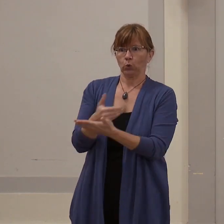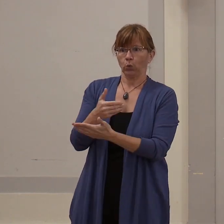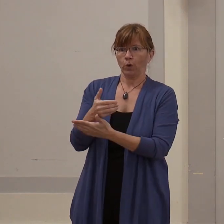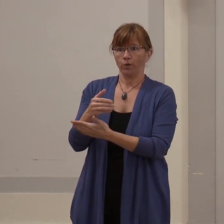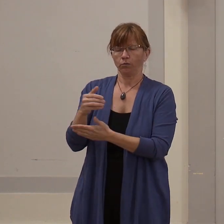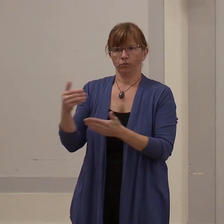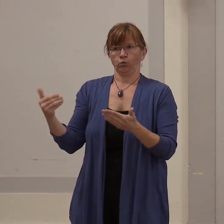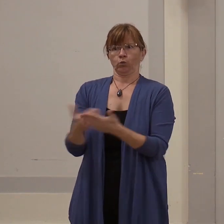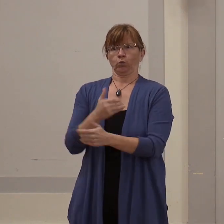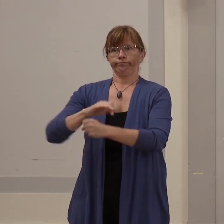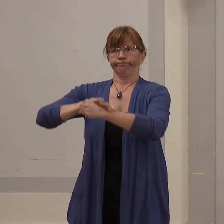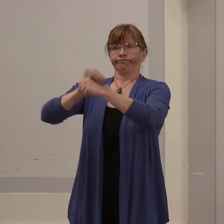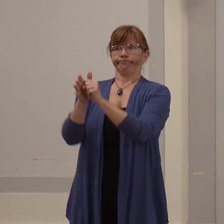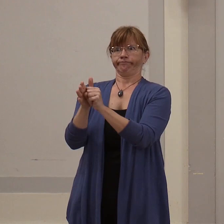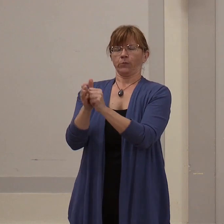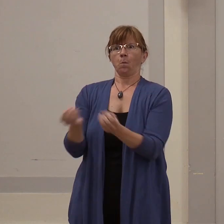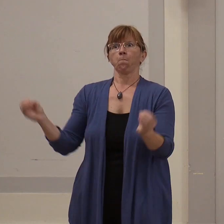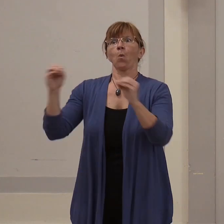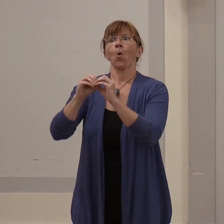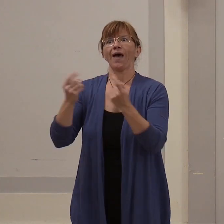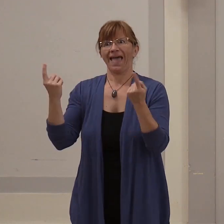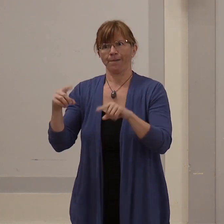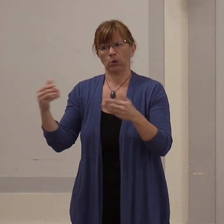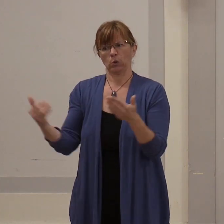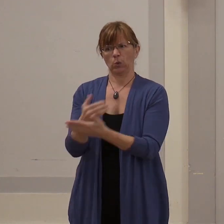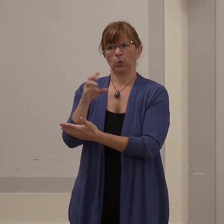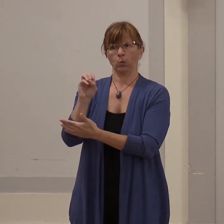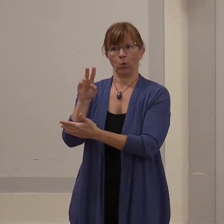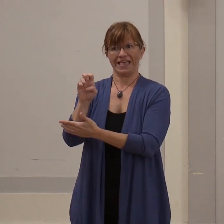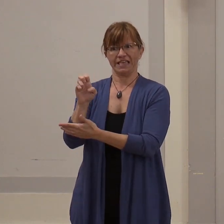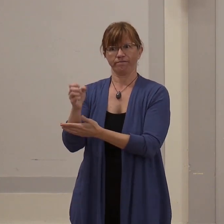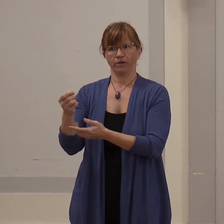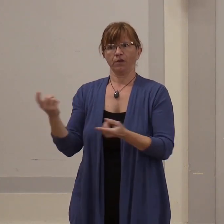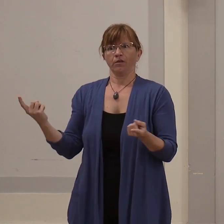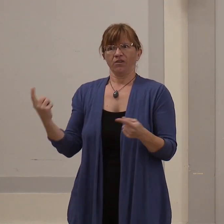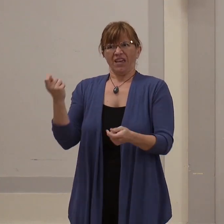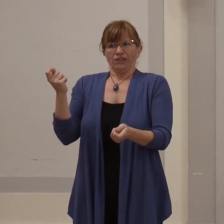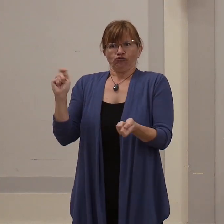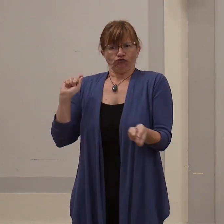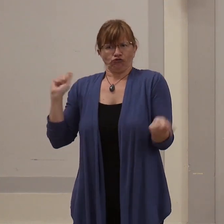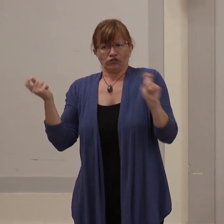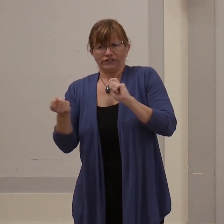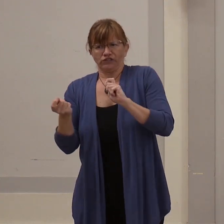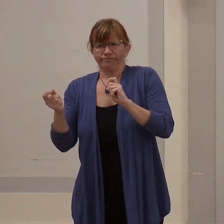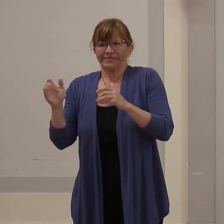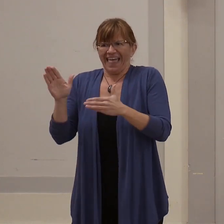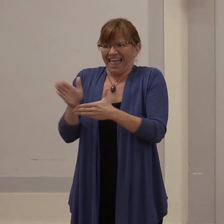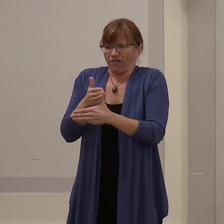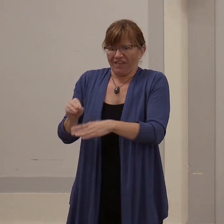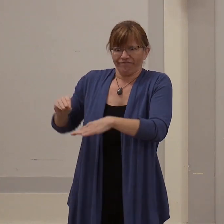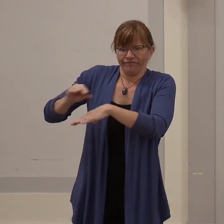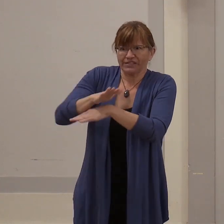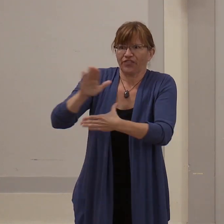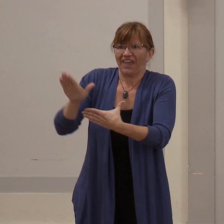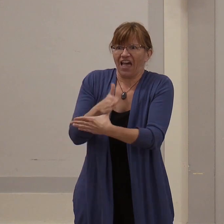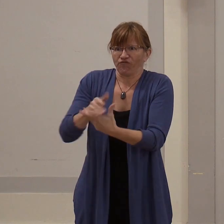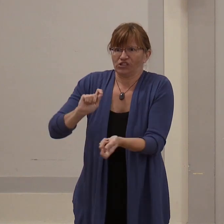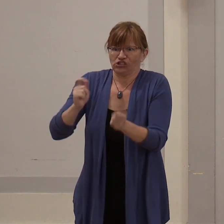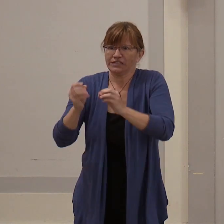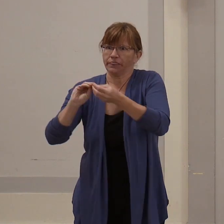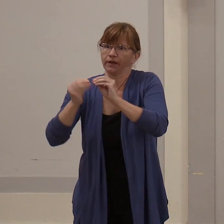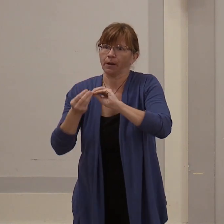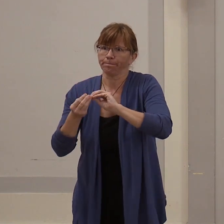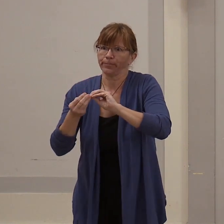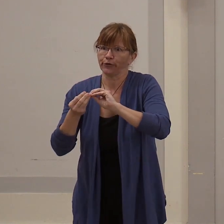more vaccines being distributed in Baltimore City, which has changed the profile of the average COVID-19 hospitalization. This